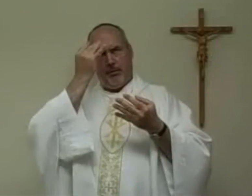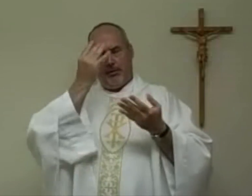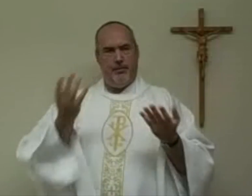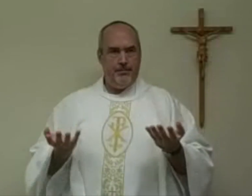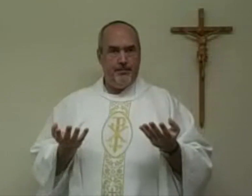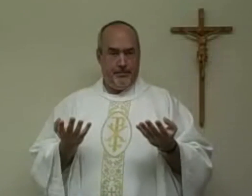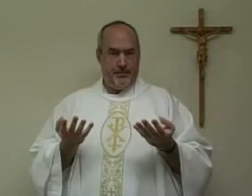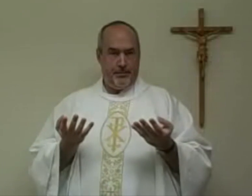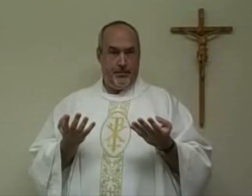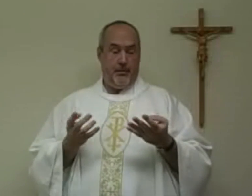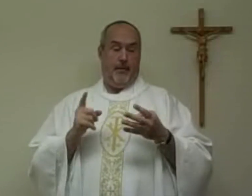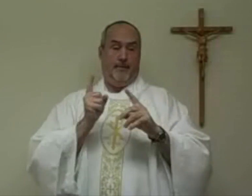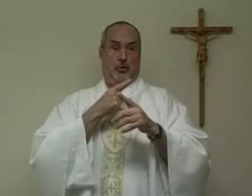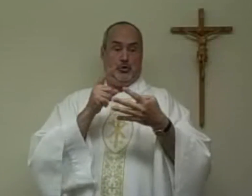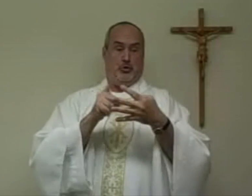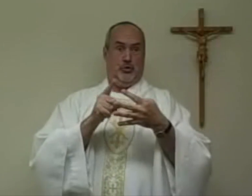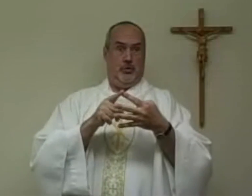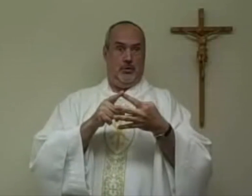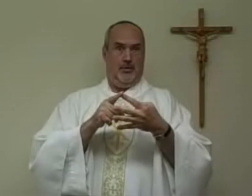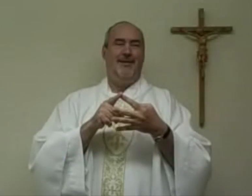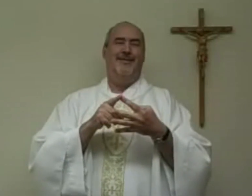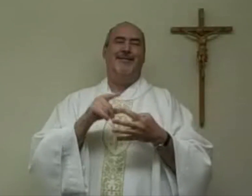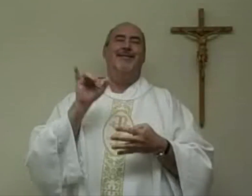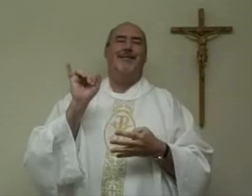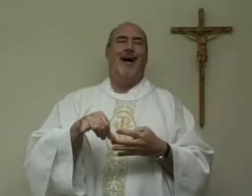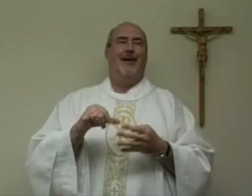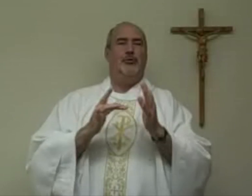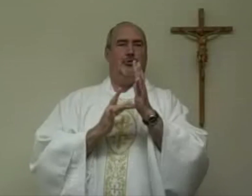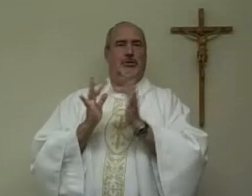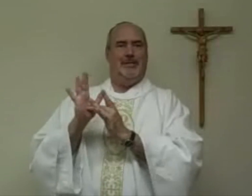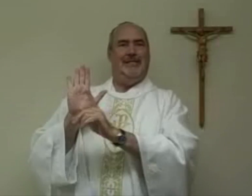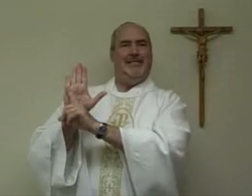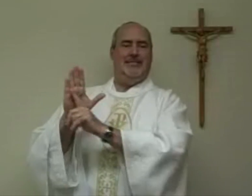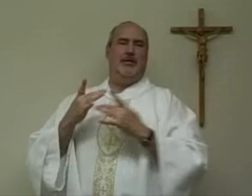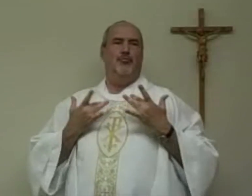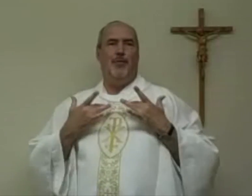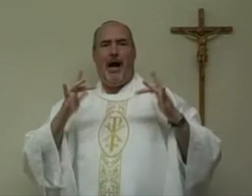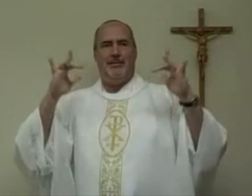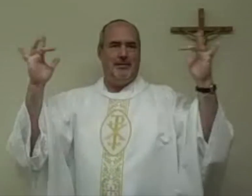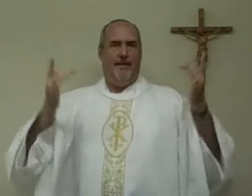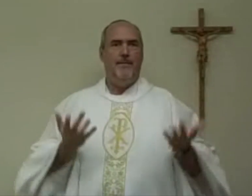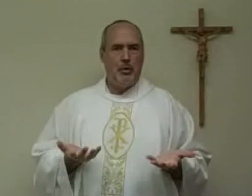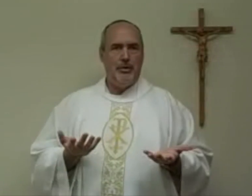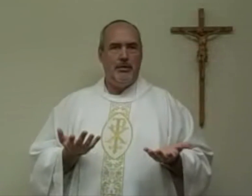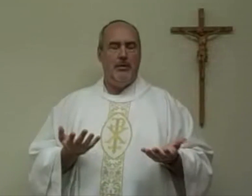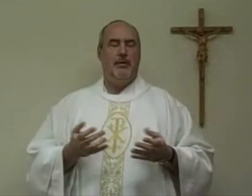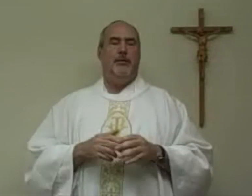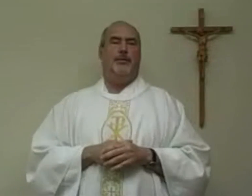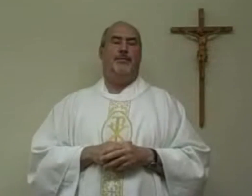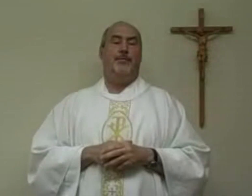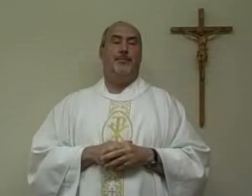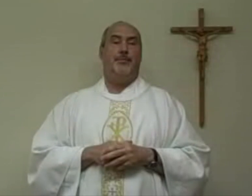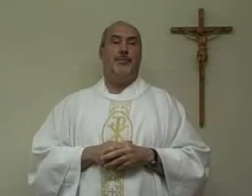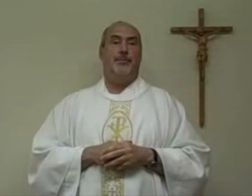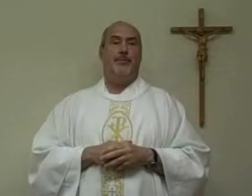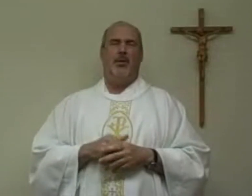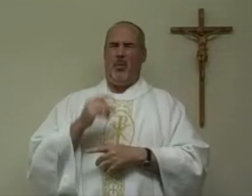I think that story gives us 4 important things to consider today. One is Jesus'